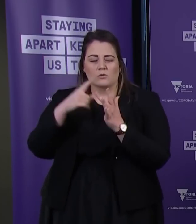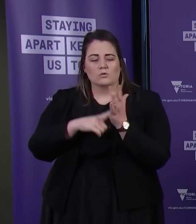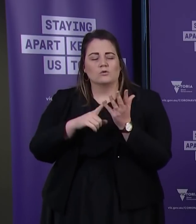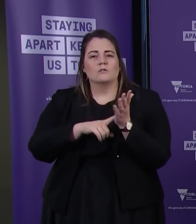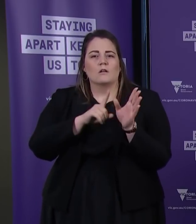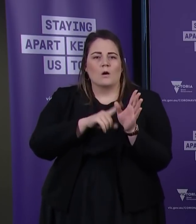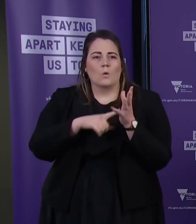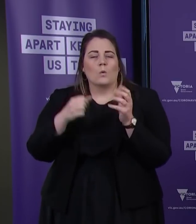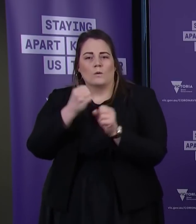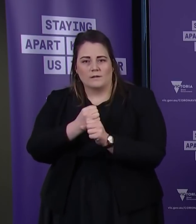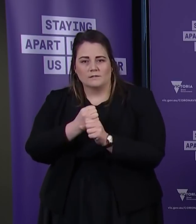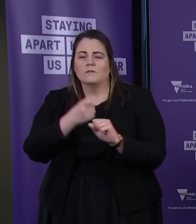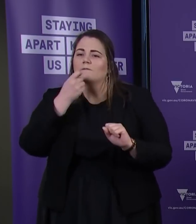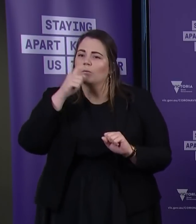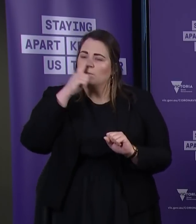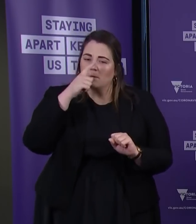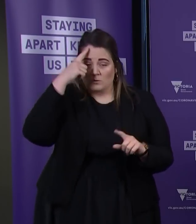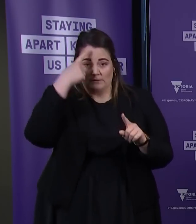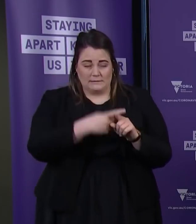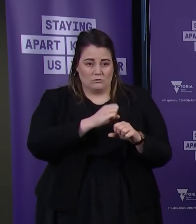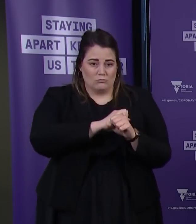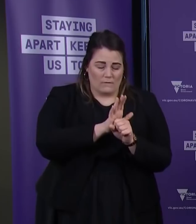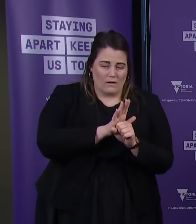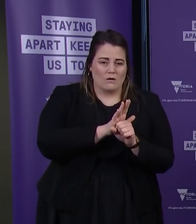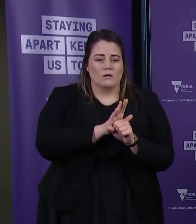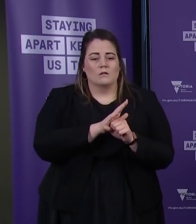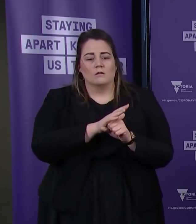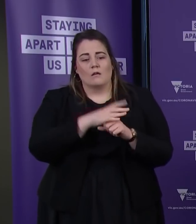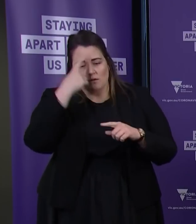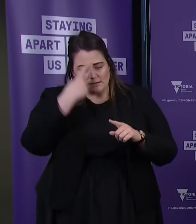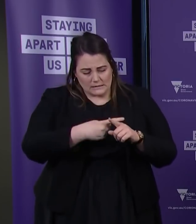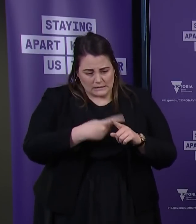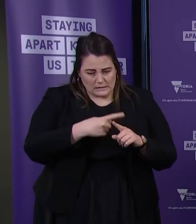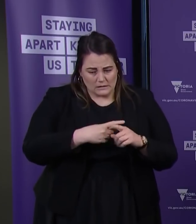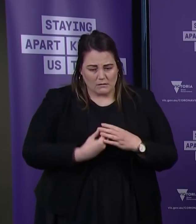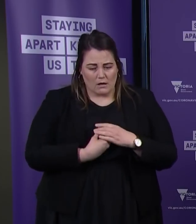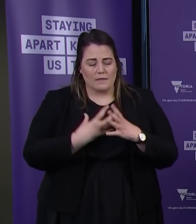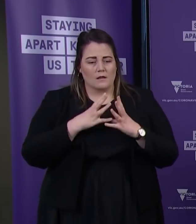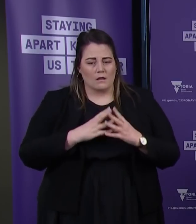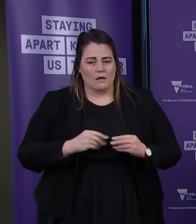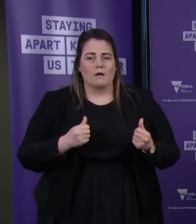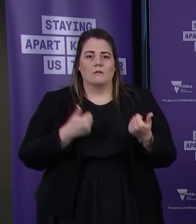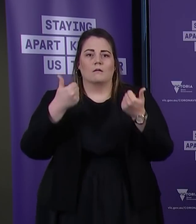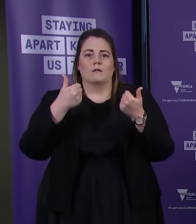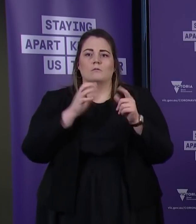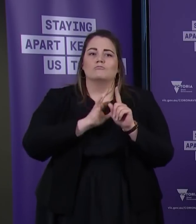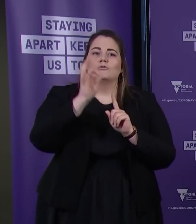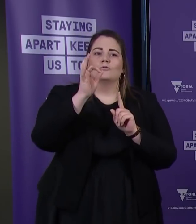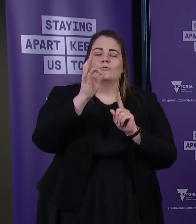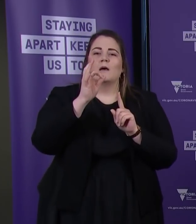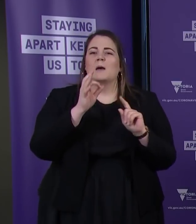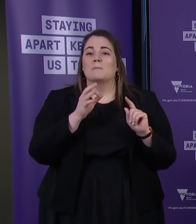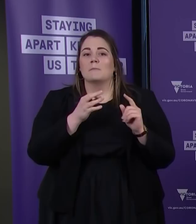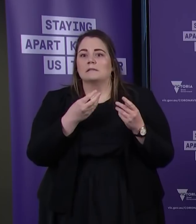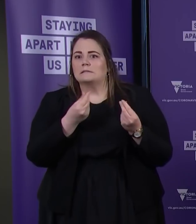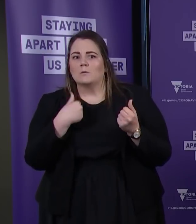of them, for reasons of changed address or changed phone number, were not contactable, but it's been over